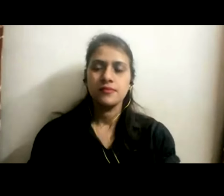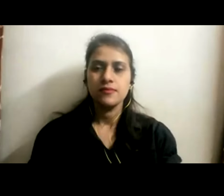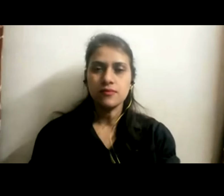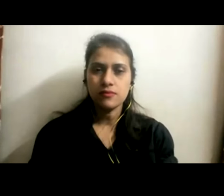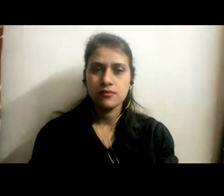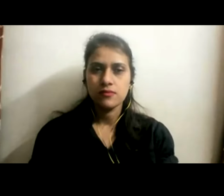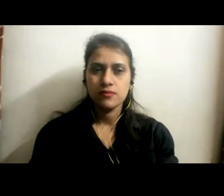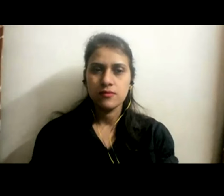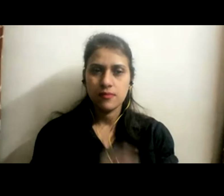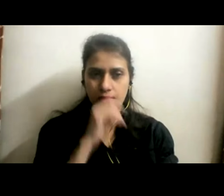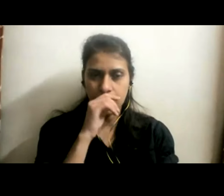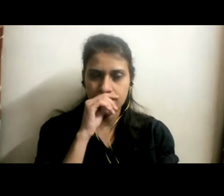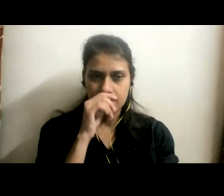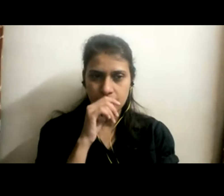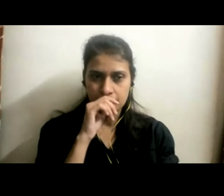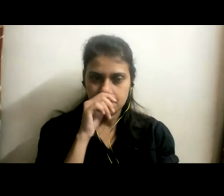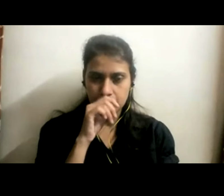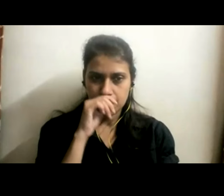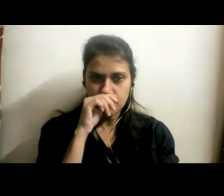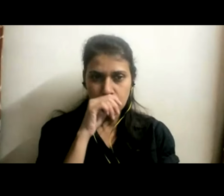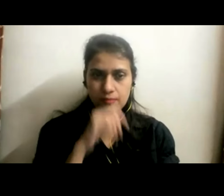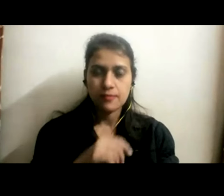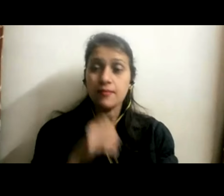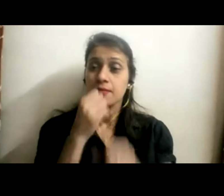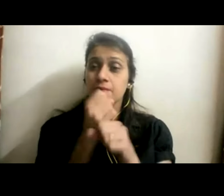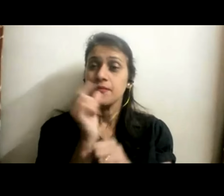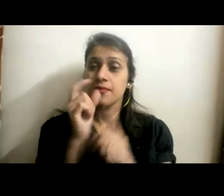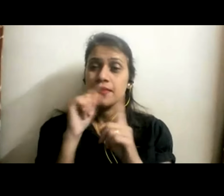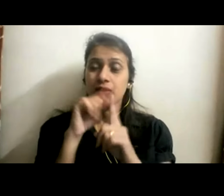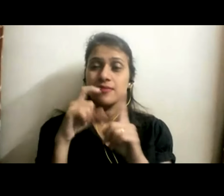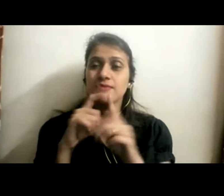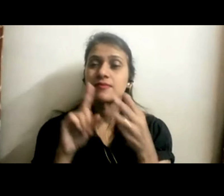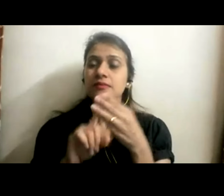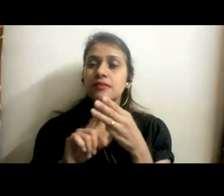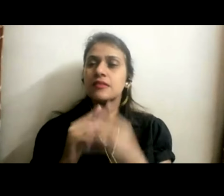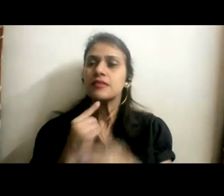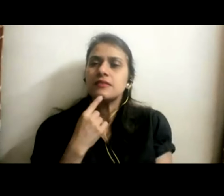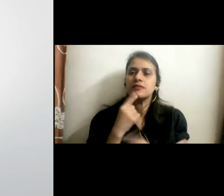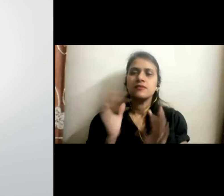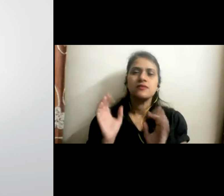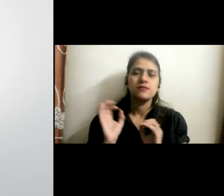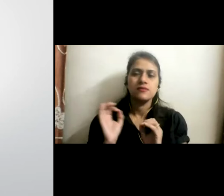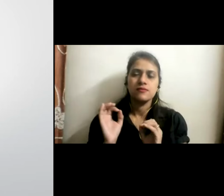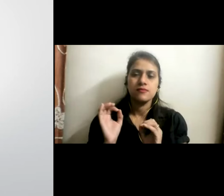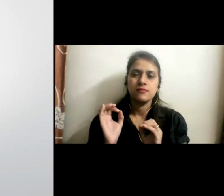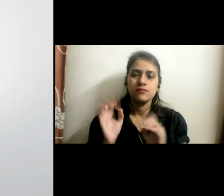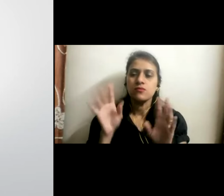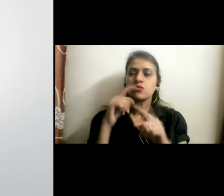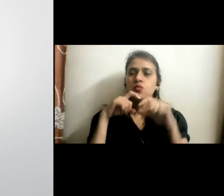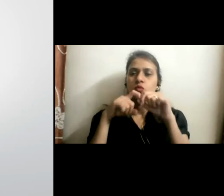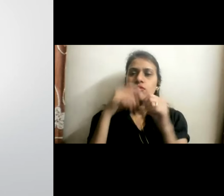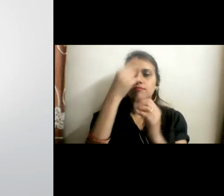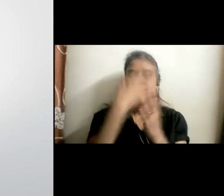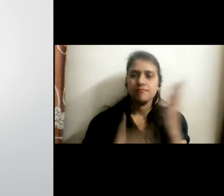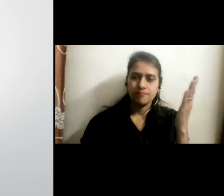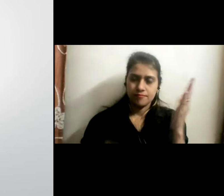guide is usually a less strict set of questions, especially in in-depth interviews or